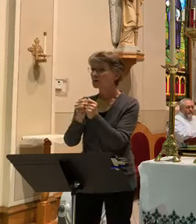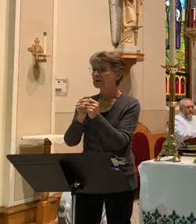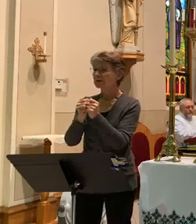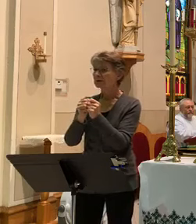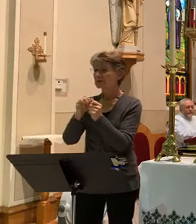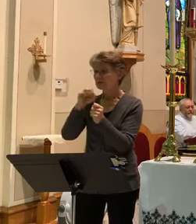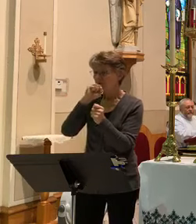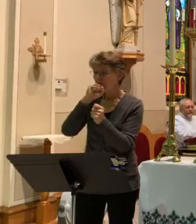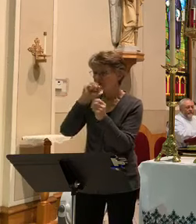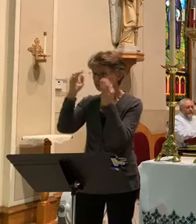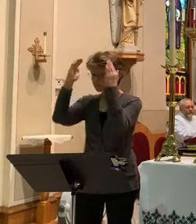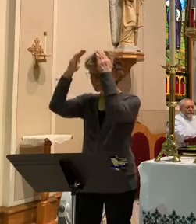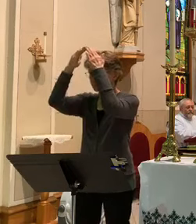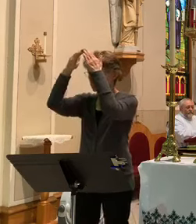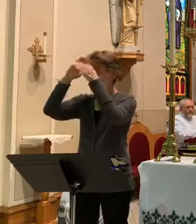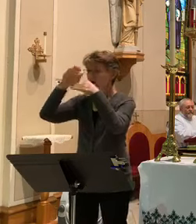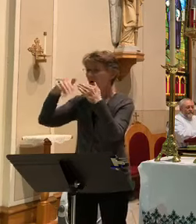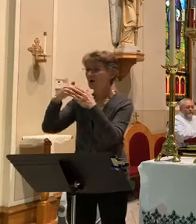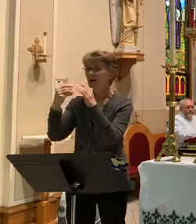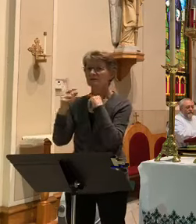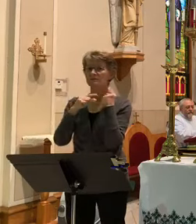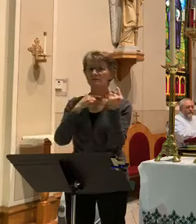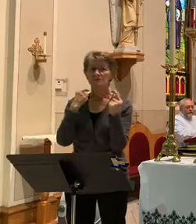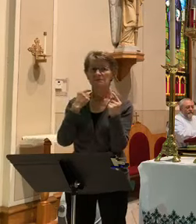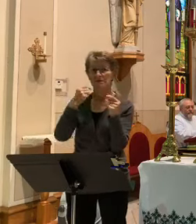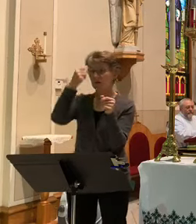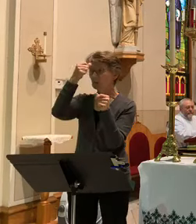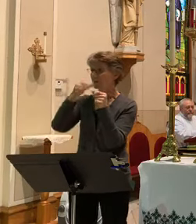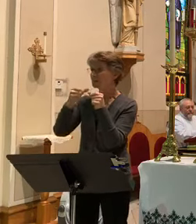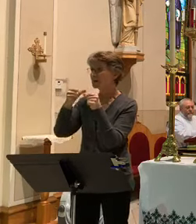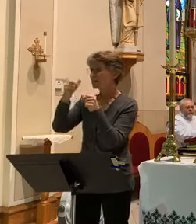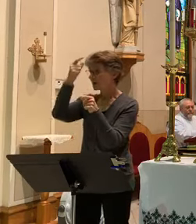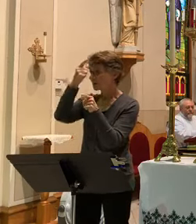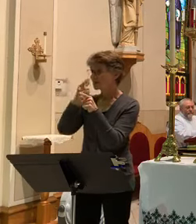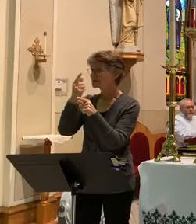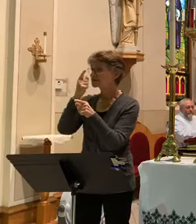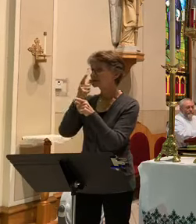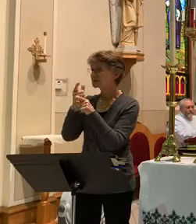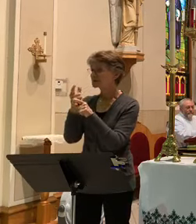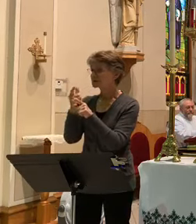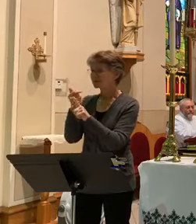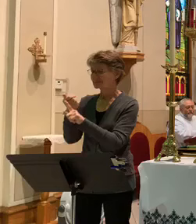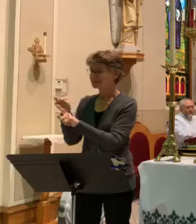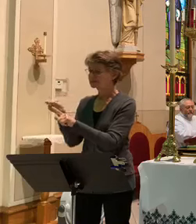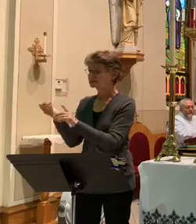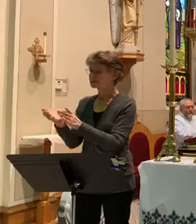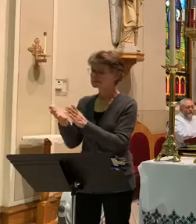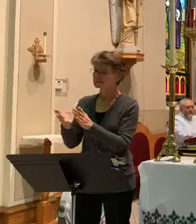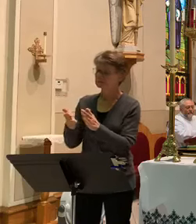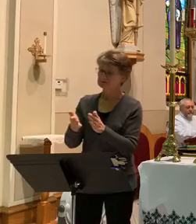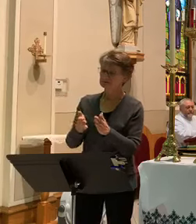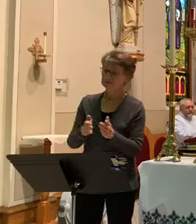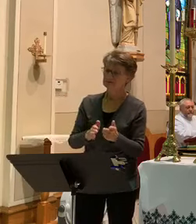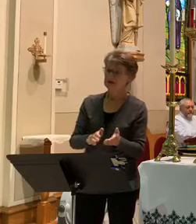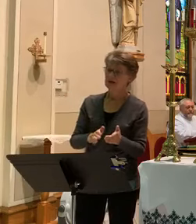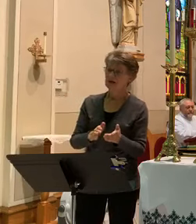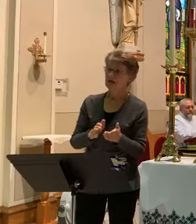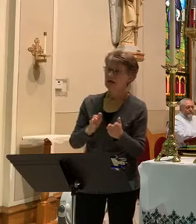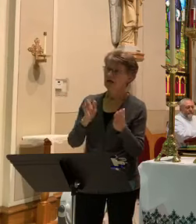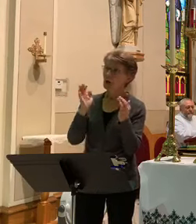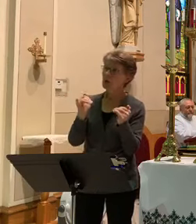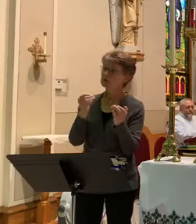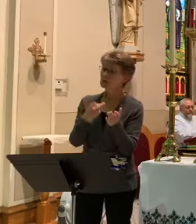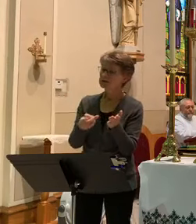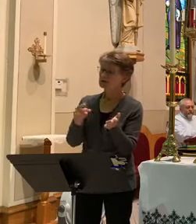clergy. Remember also our brothers and sisters who have fallen asleep in the hope of the resurrection